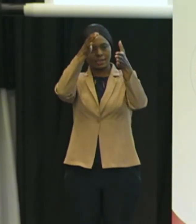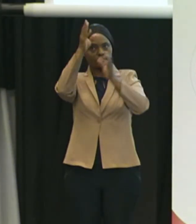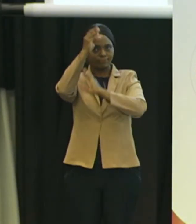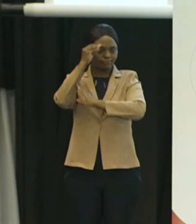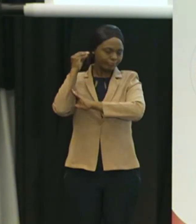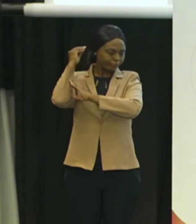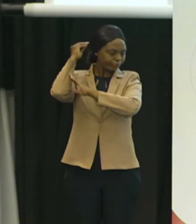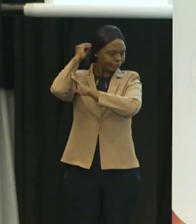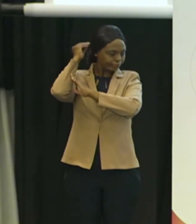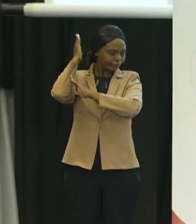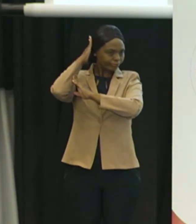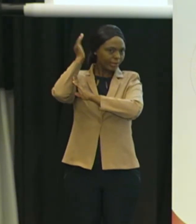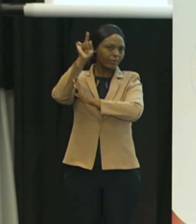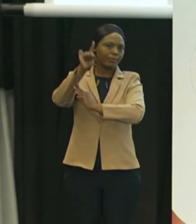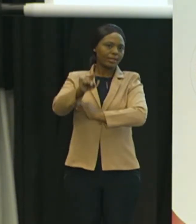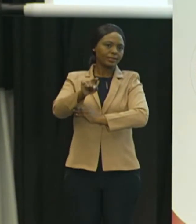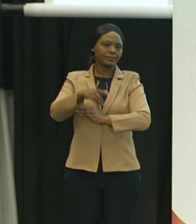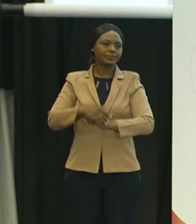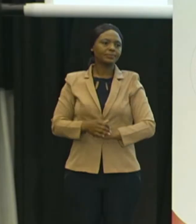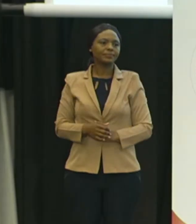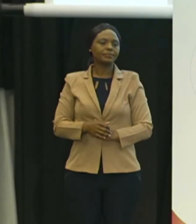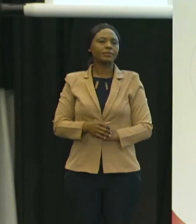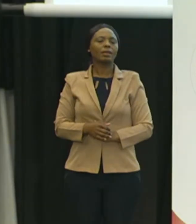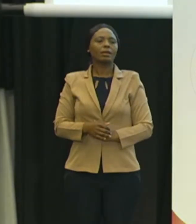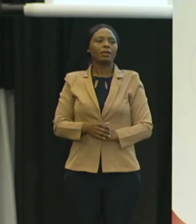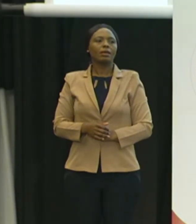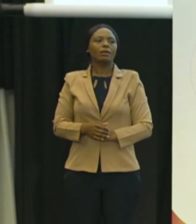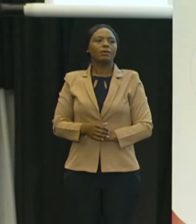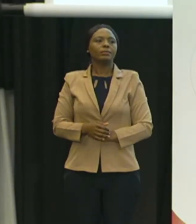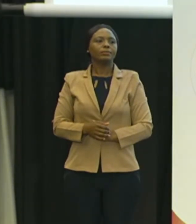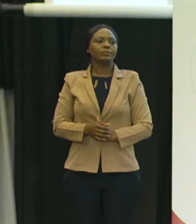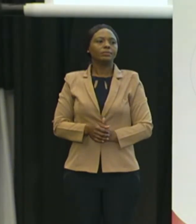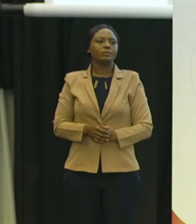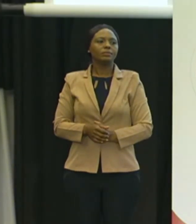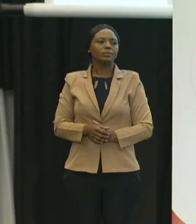key population centers of excellence.